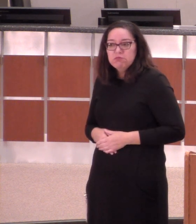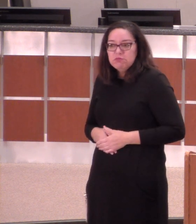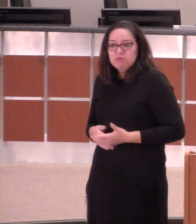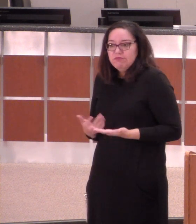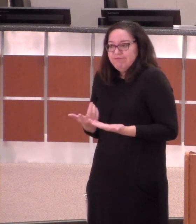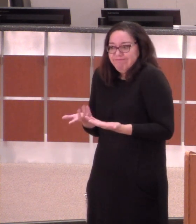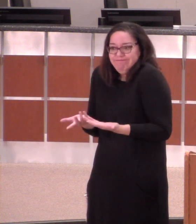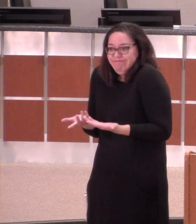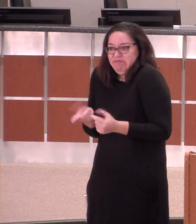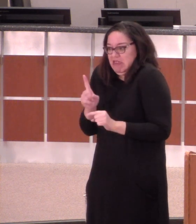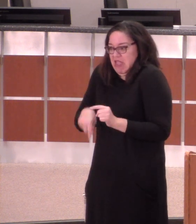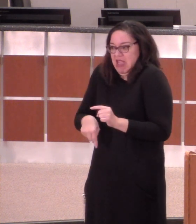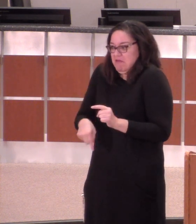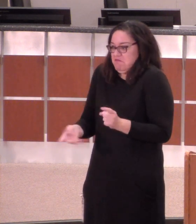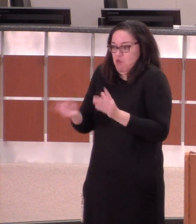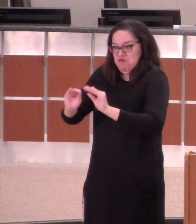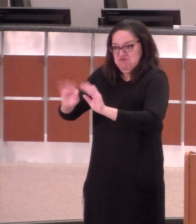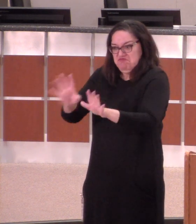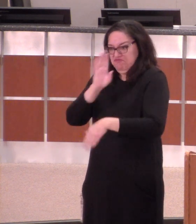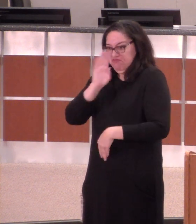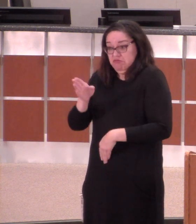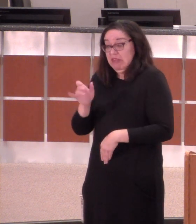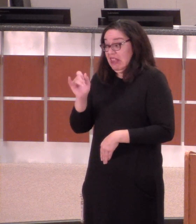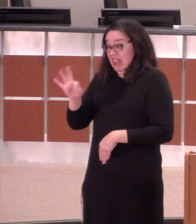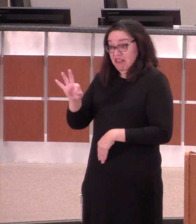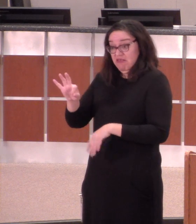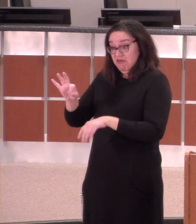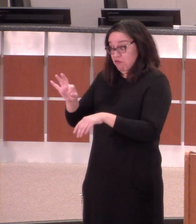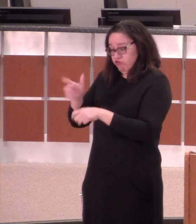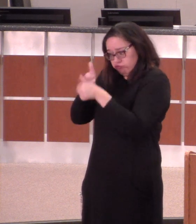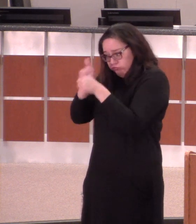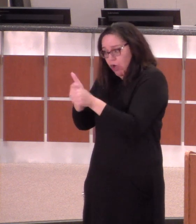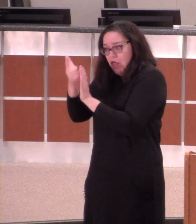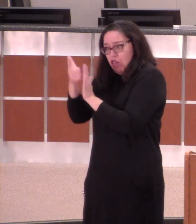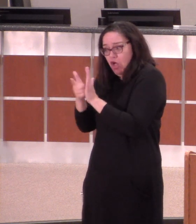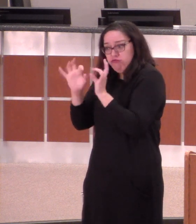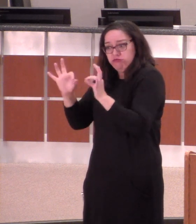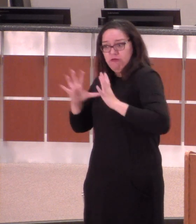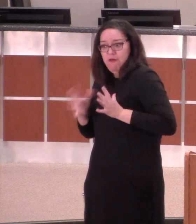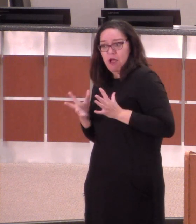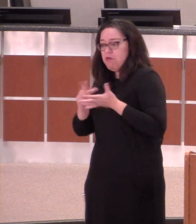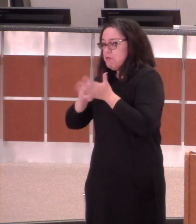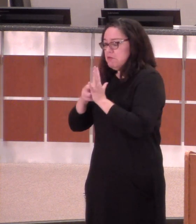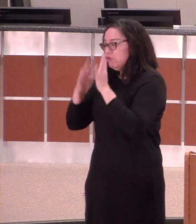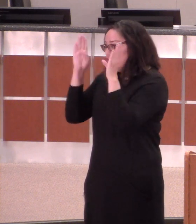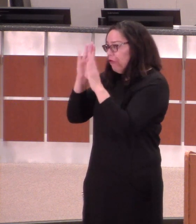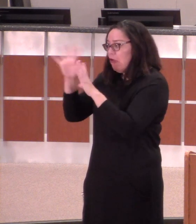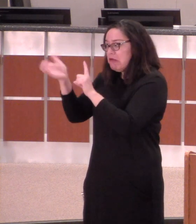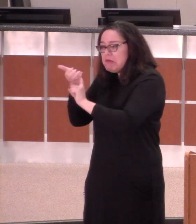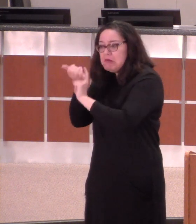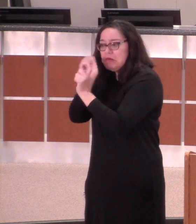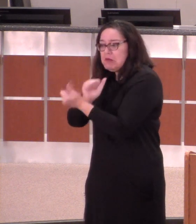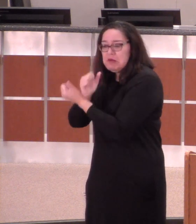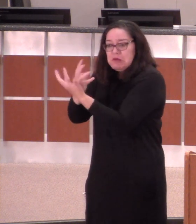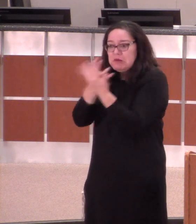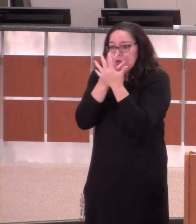You can't get any more plain than that. Don't break the law, you won't be in jail, and you won't have to worry about it. You can stay home with your family.